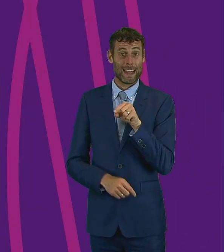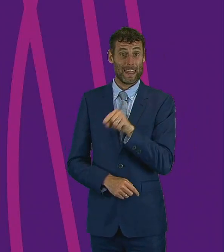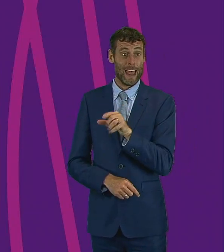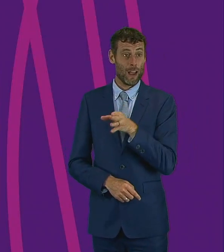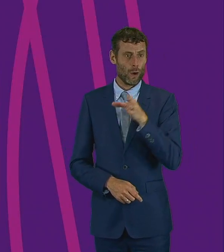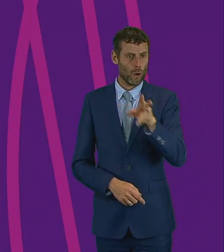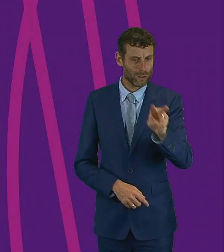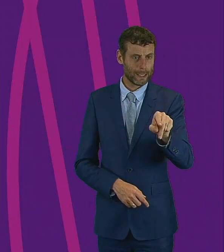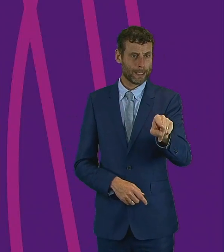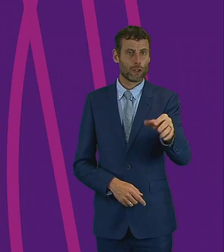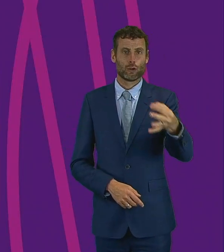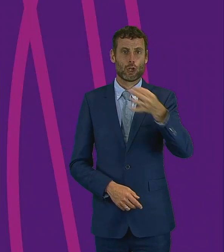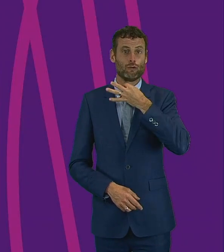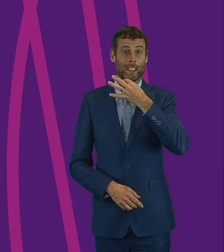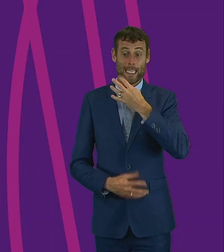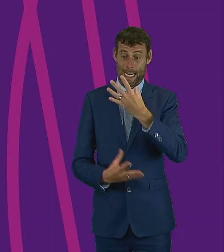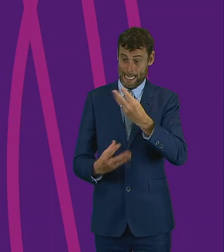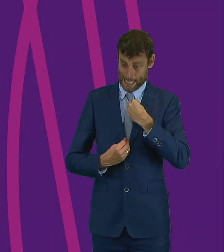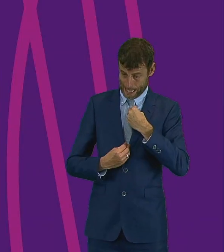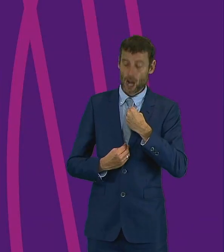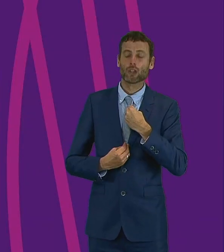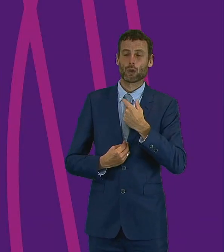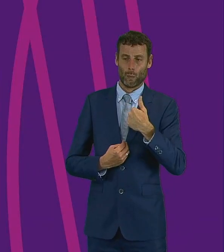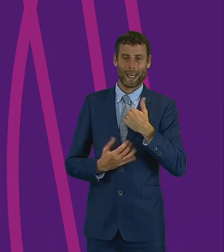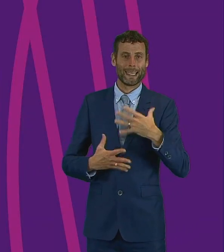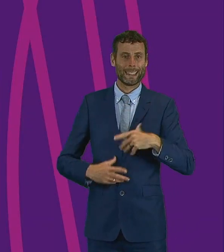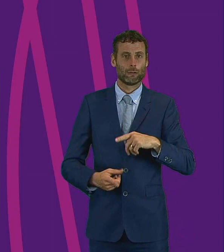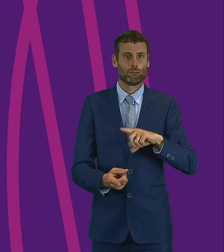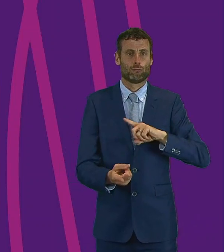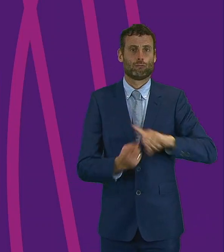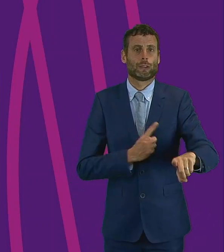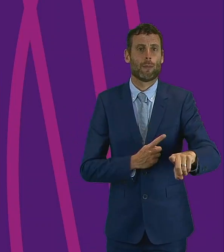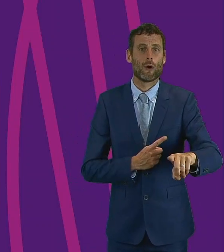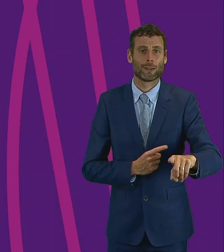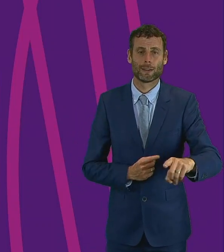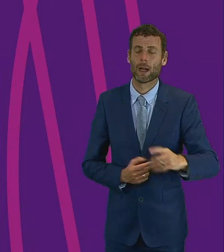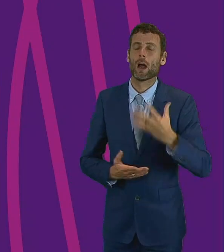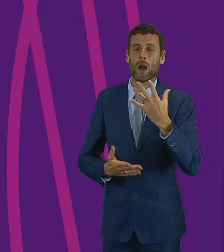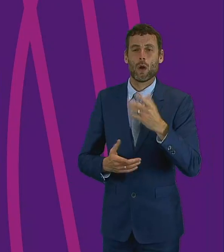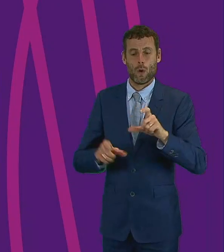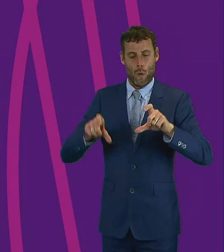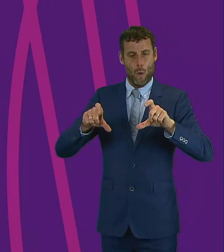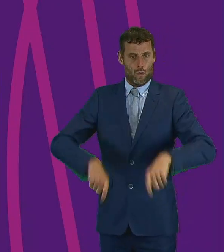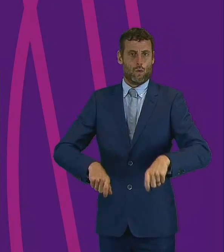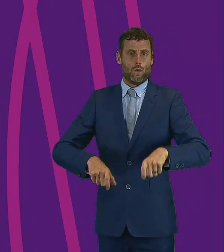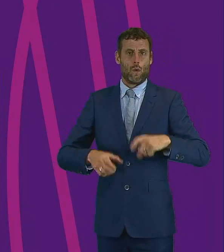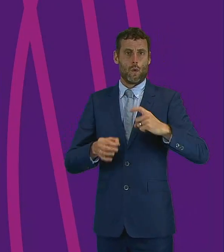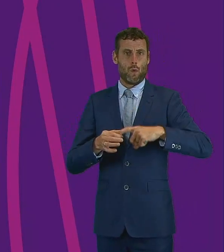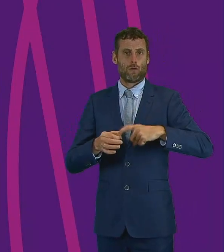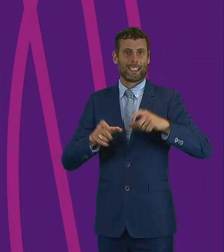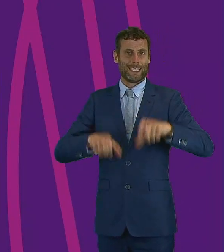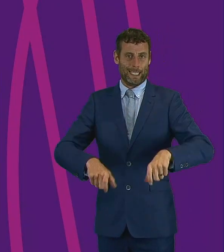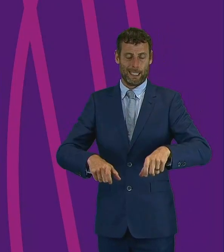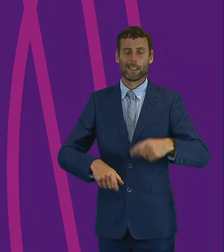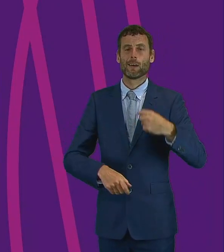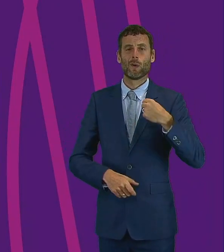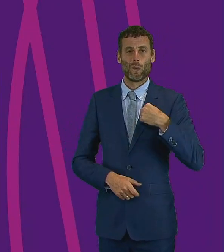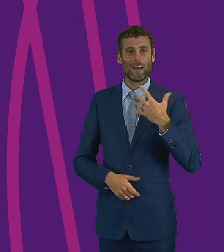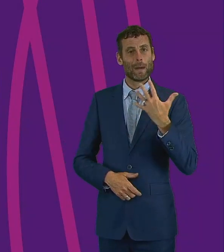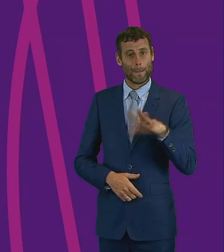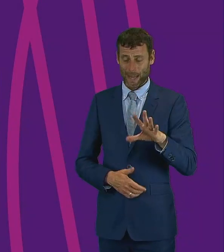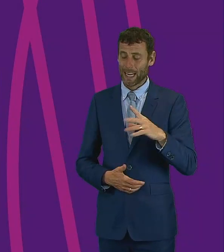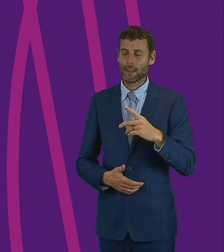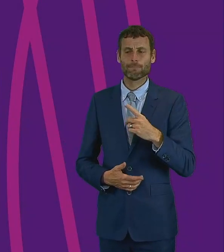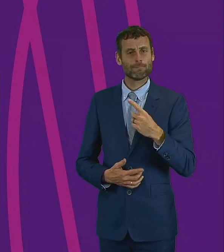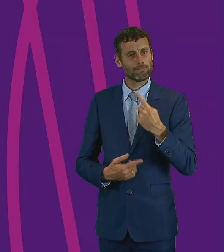to target this as effectively as we can. On quarantine, we have put in place, and